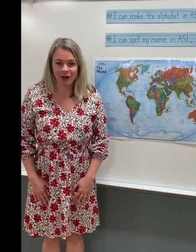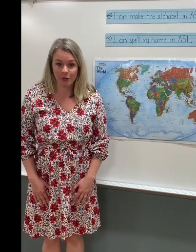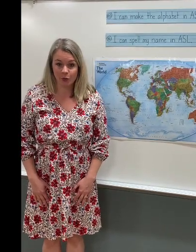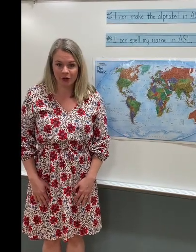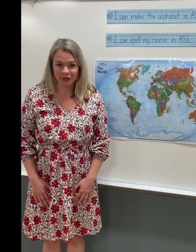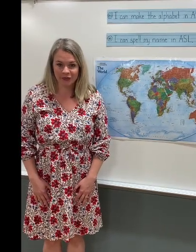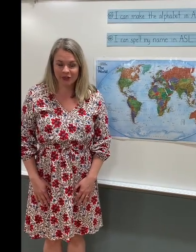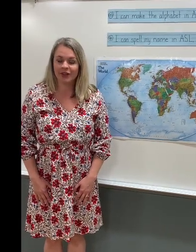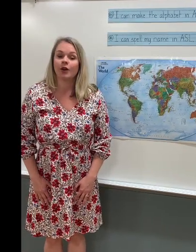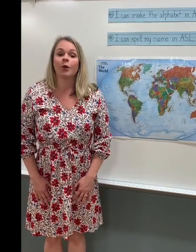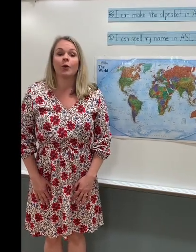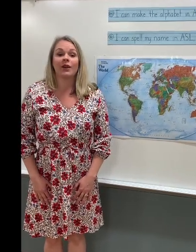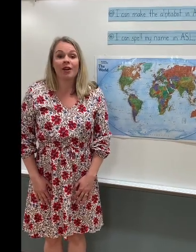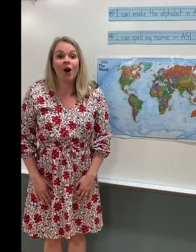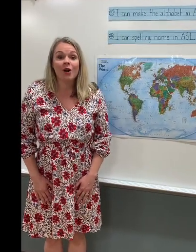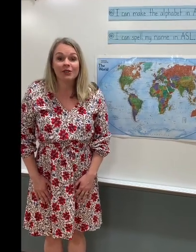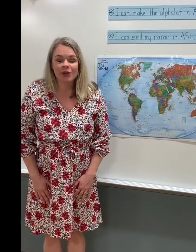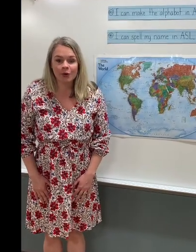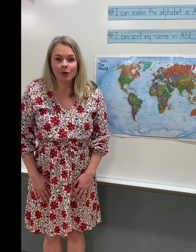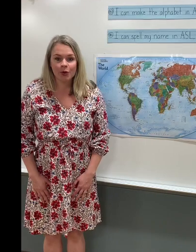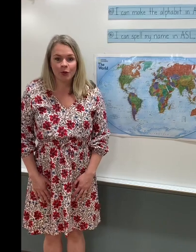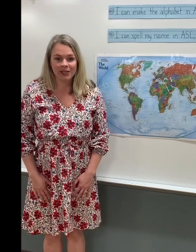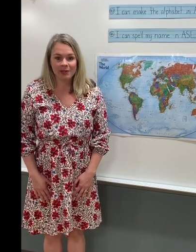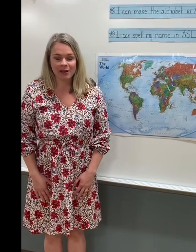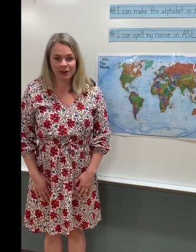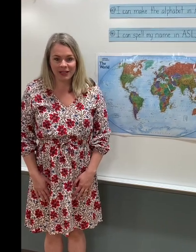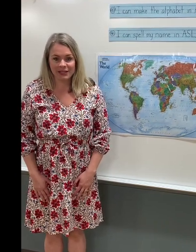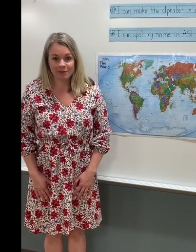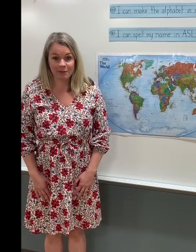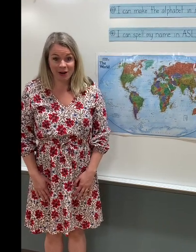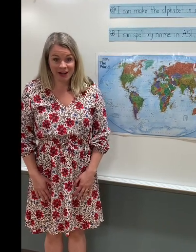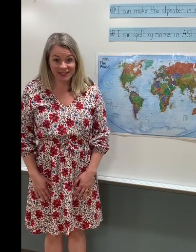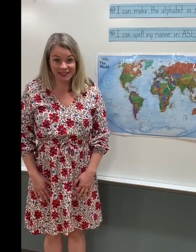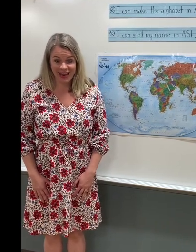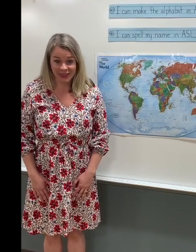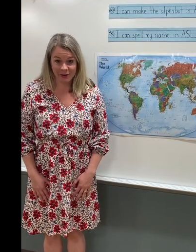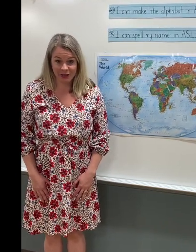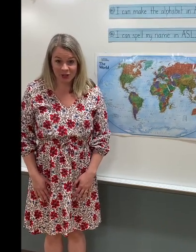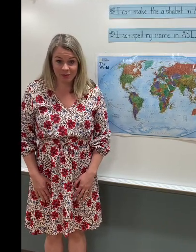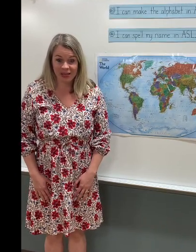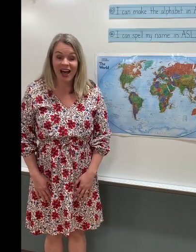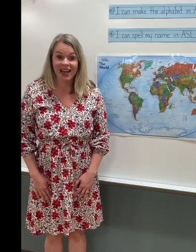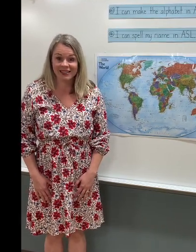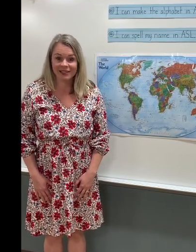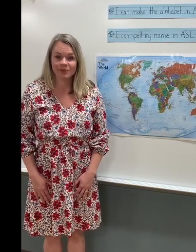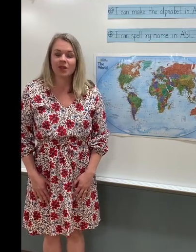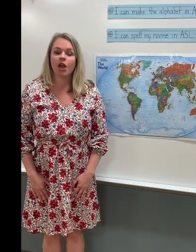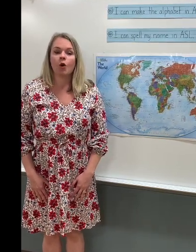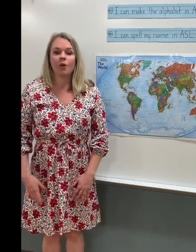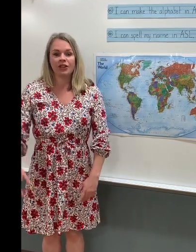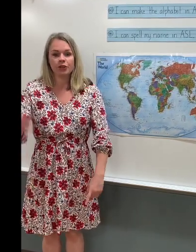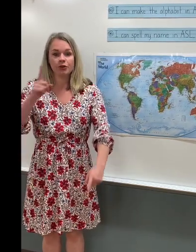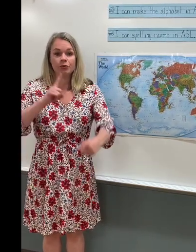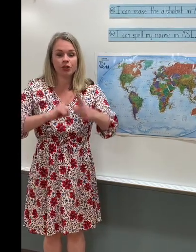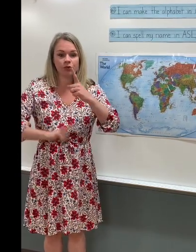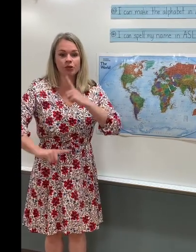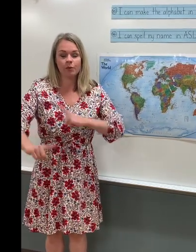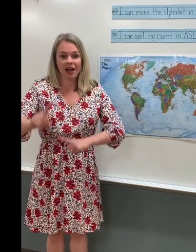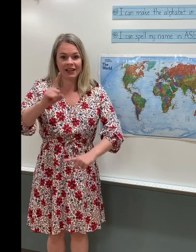the world. We are also going to be learning some American Sign Language because when you use your body